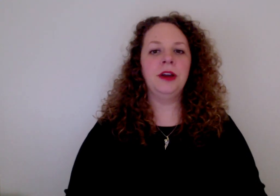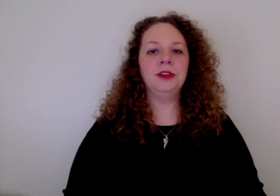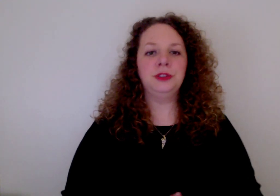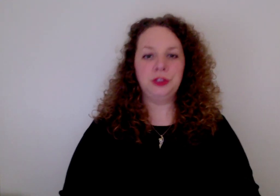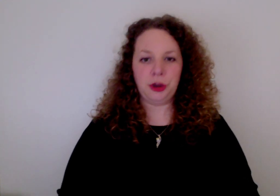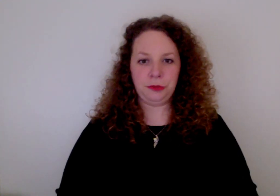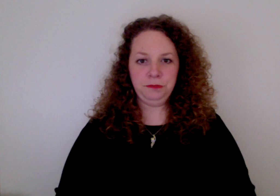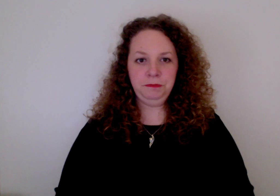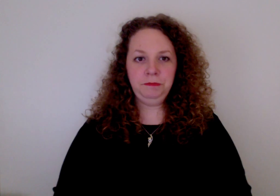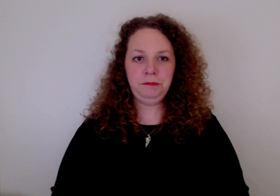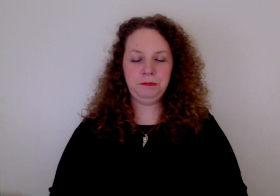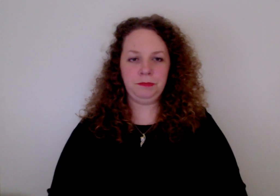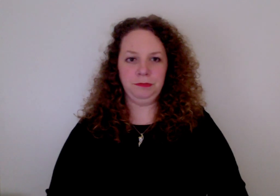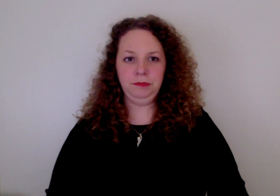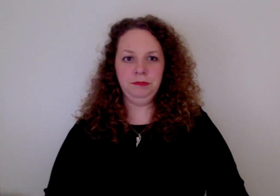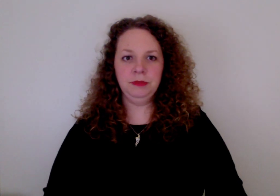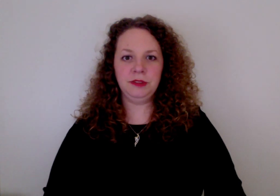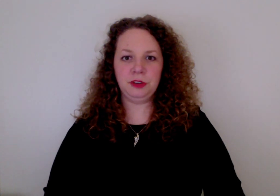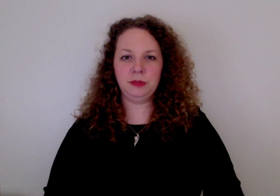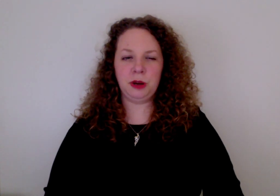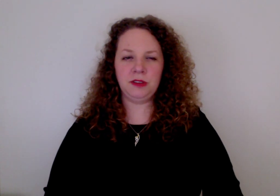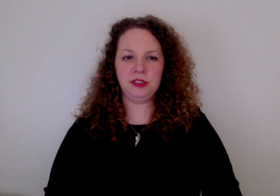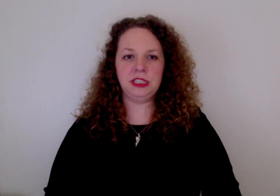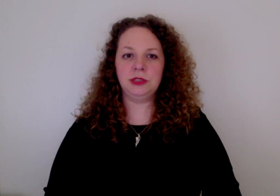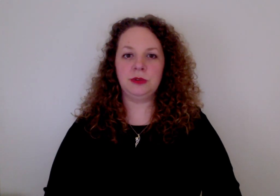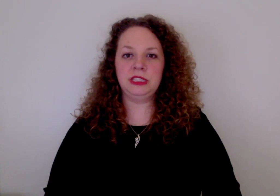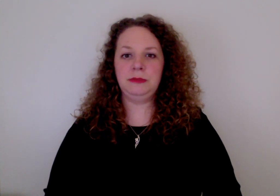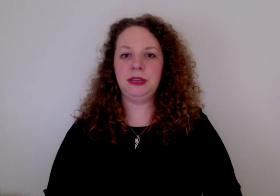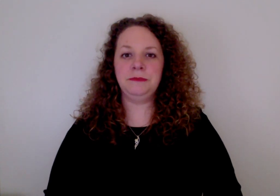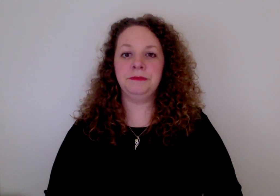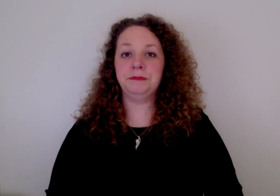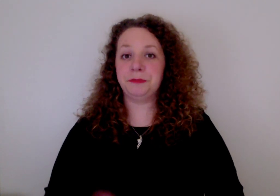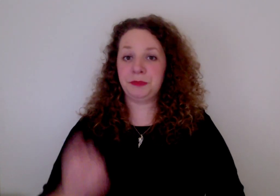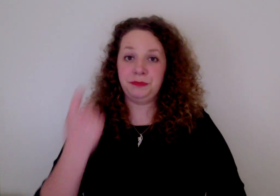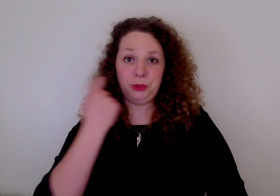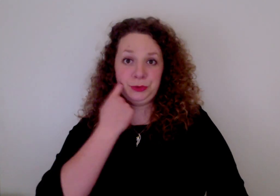So, the first part of this is going to be